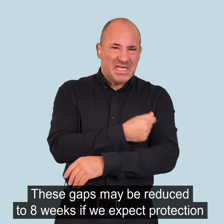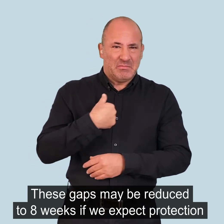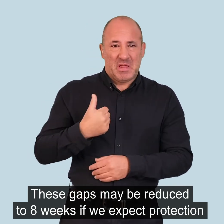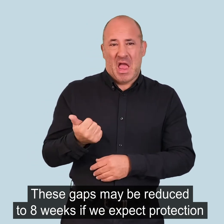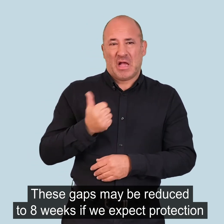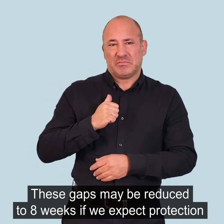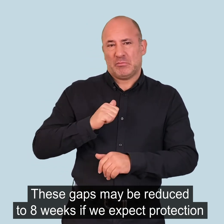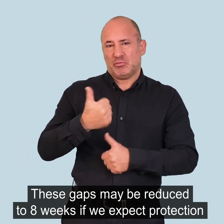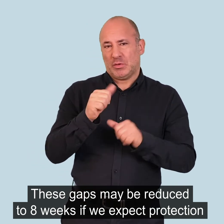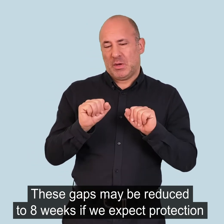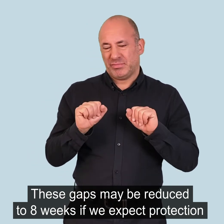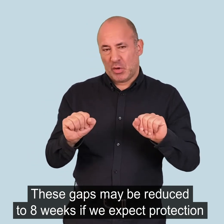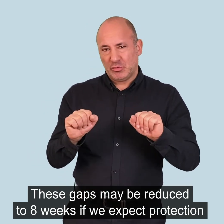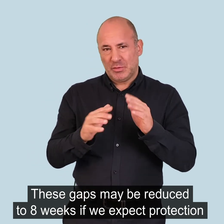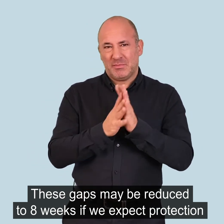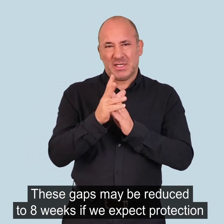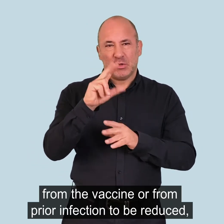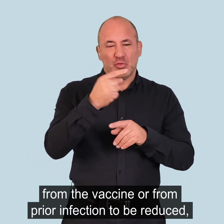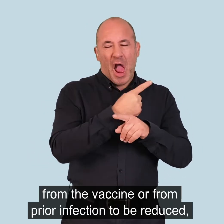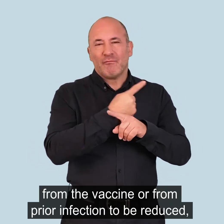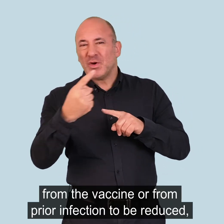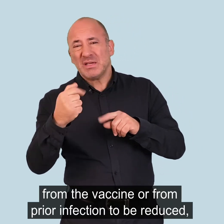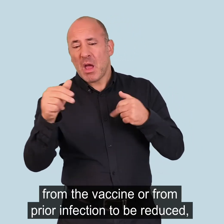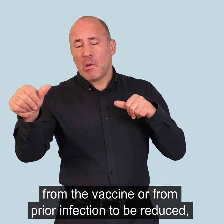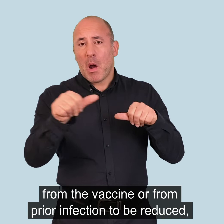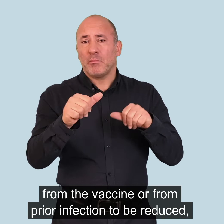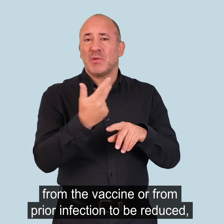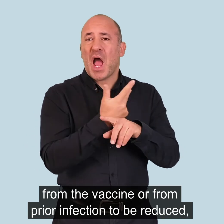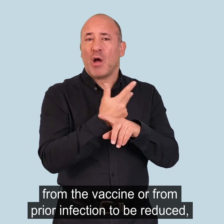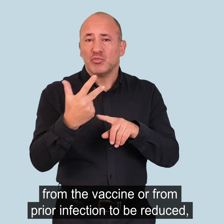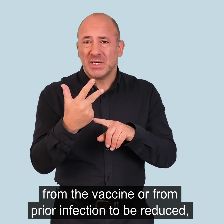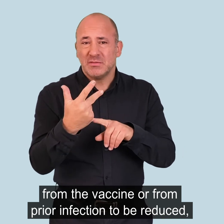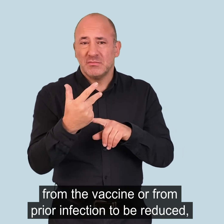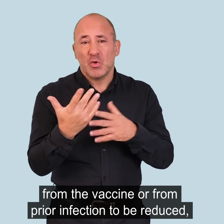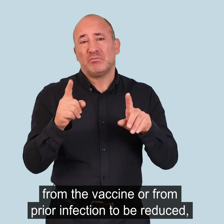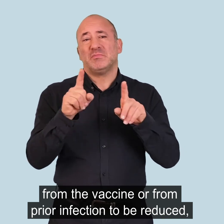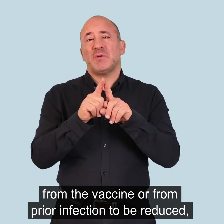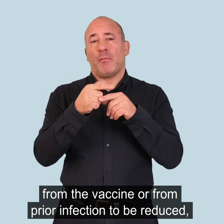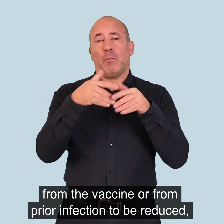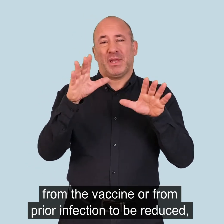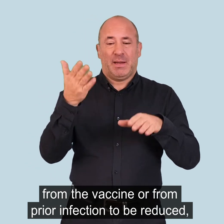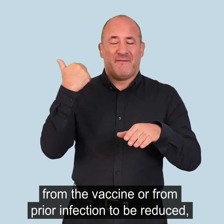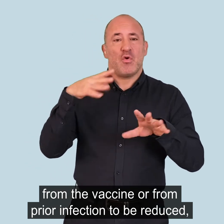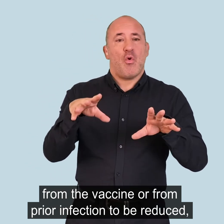weeks if we expect protection from the vaccine or from prior infection to be reduced.